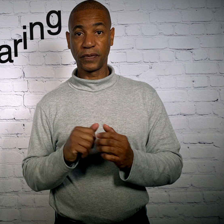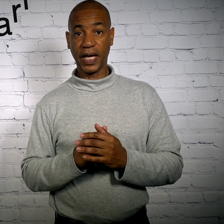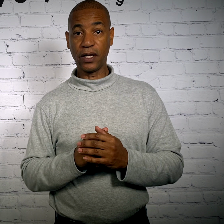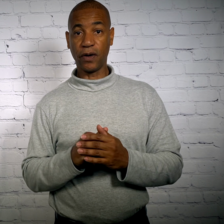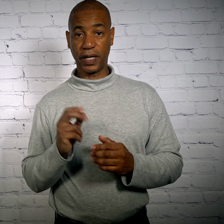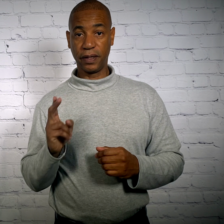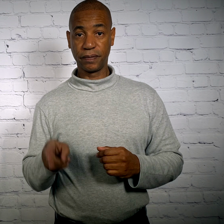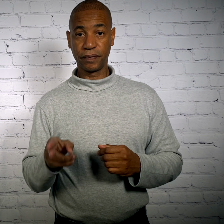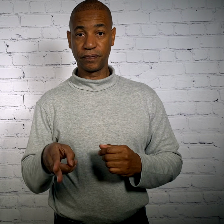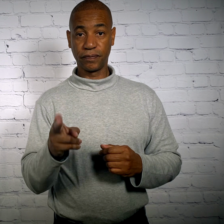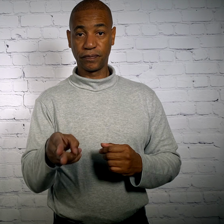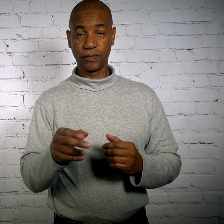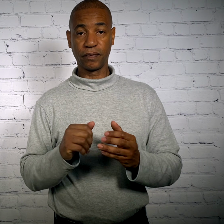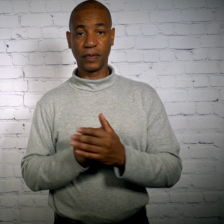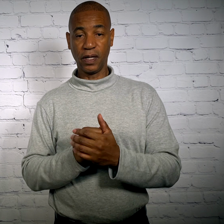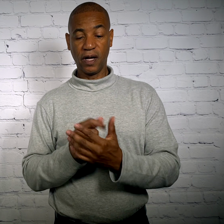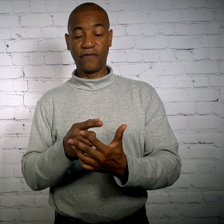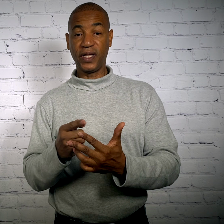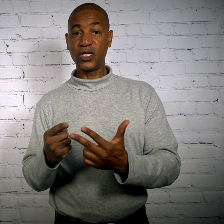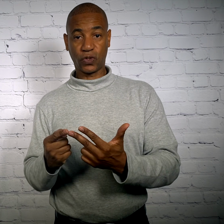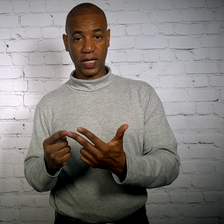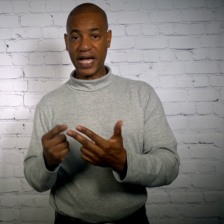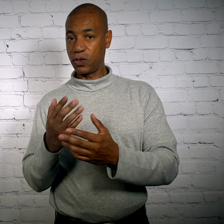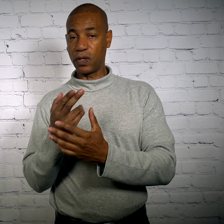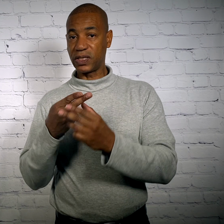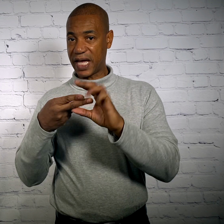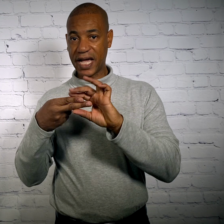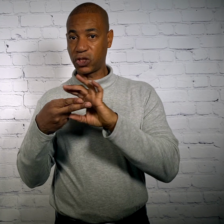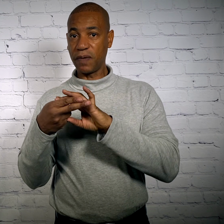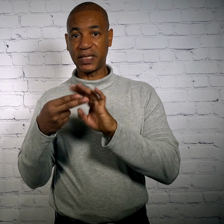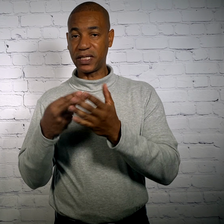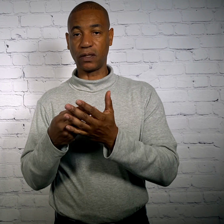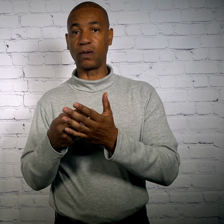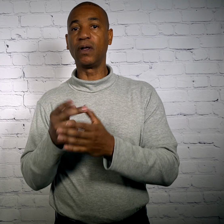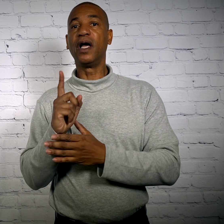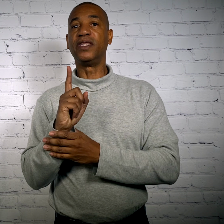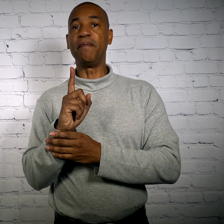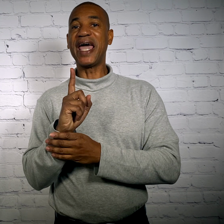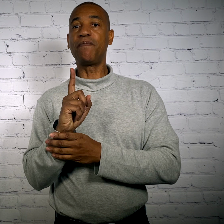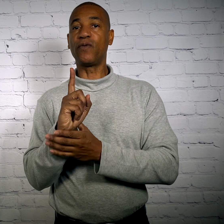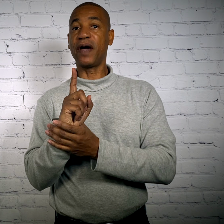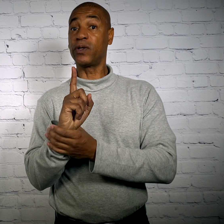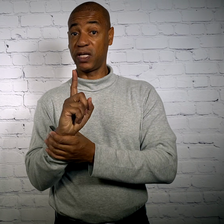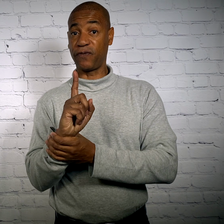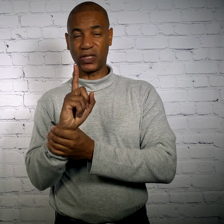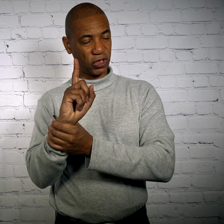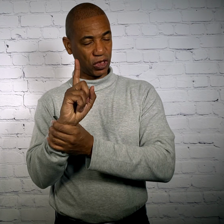And hurry. For these 3, as you notice, the hand shape is identical. The main parameter difference is just